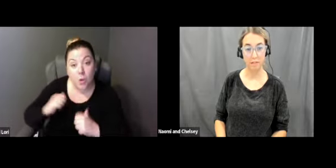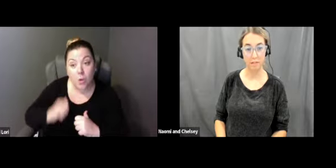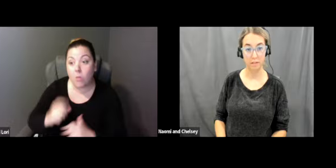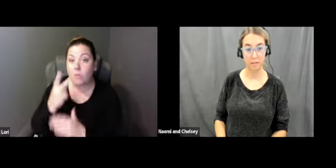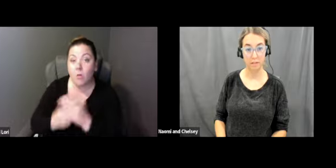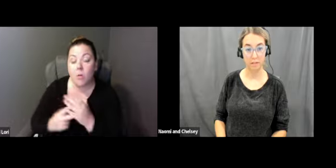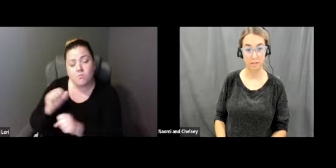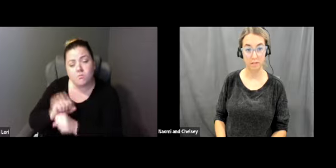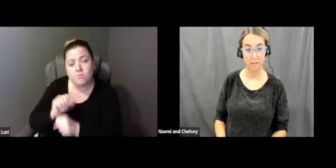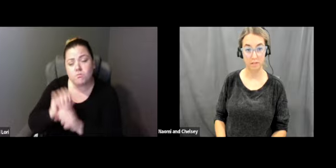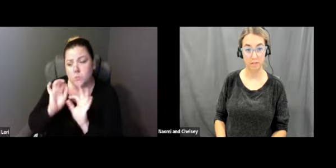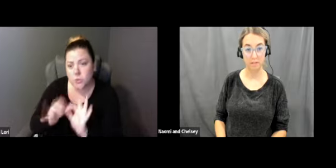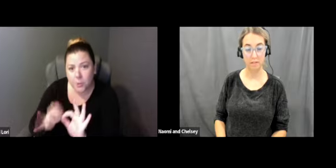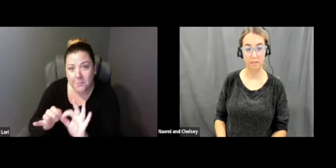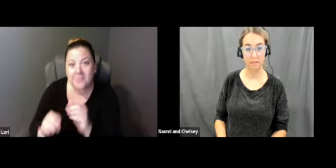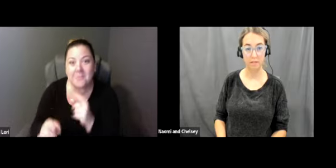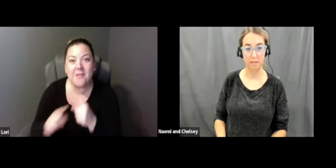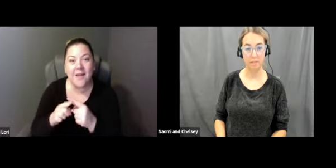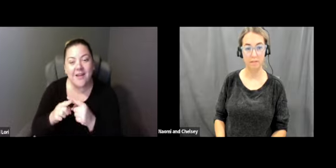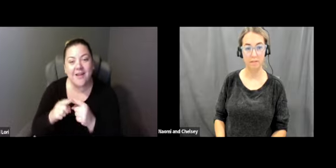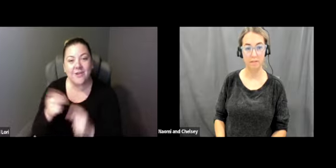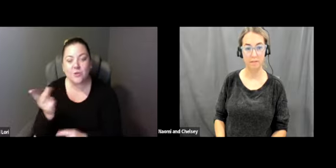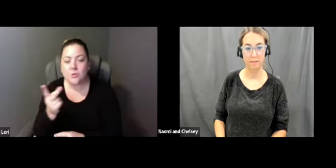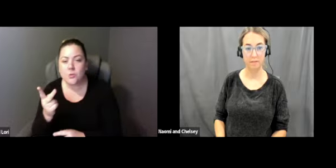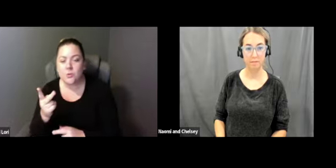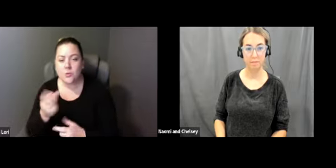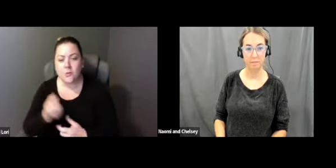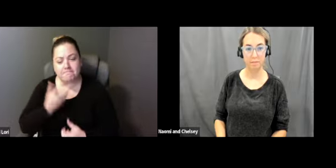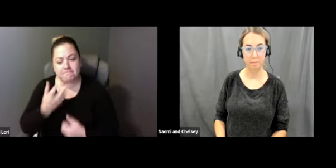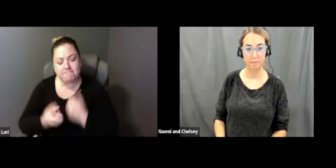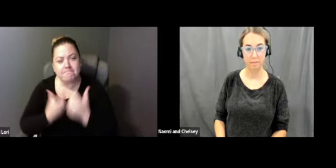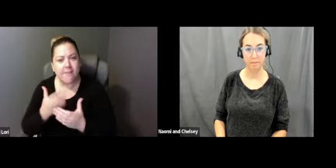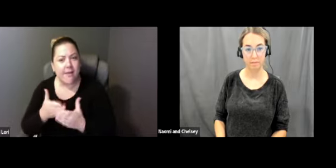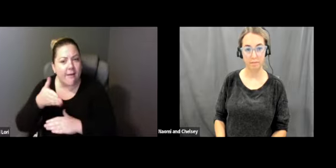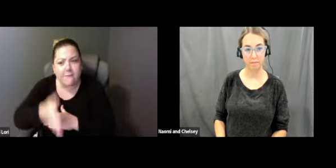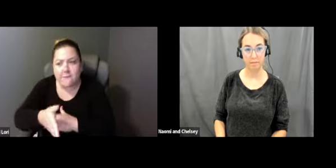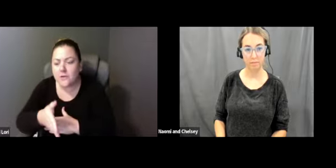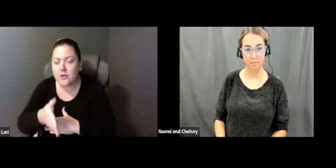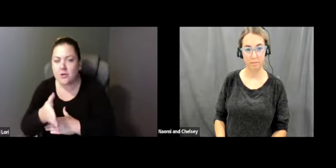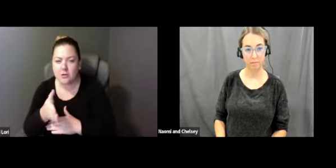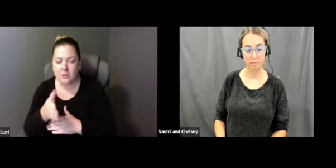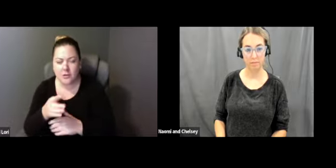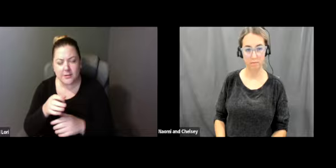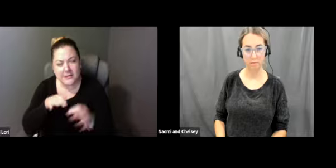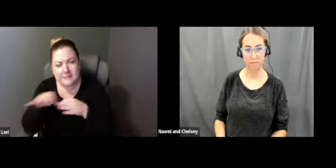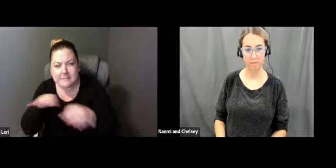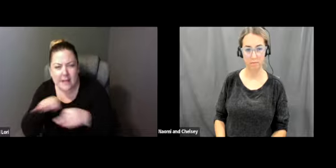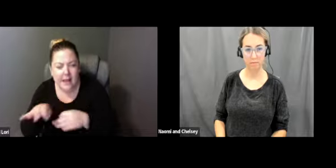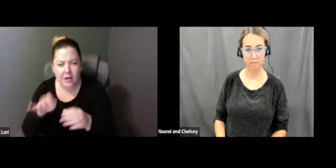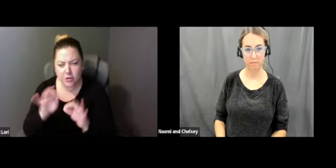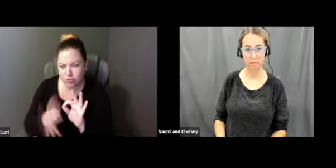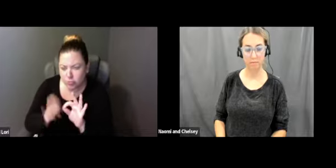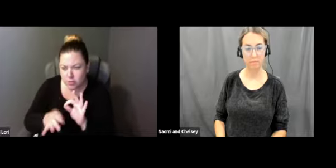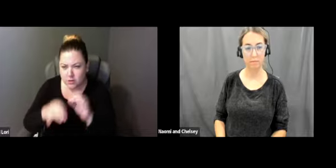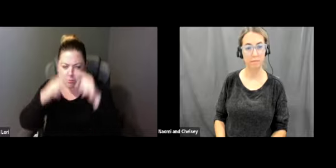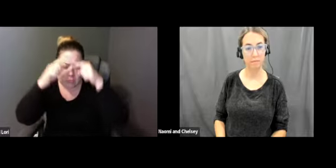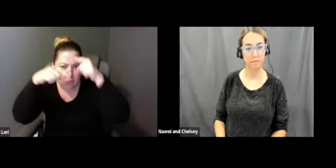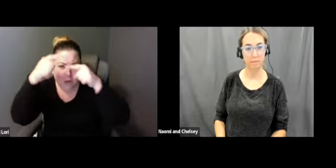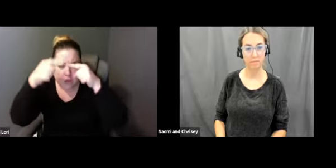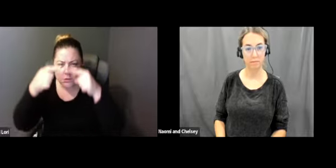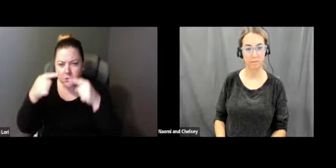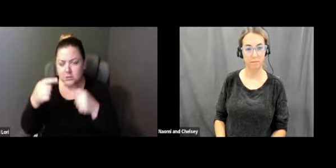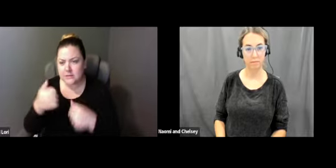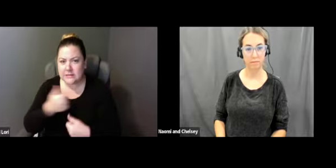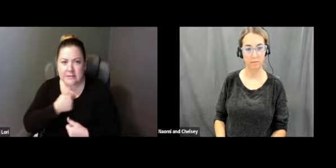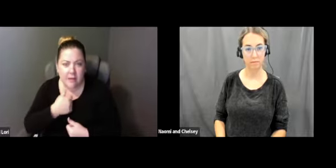they've been recording aftercast sessions where they discuss a lot of like the nitty gritty around interpreting, but also their